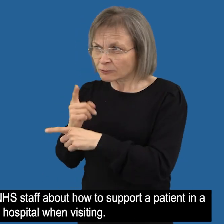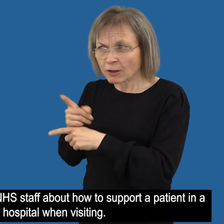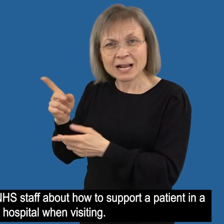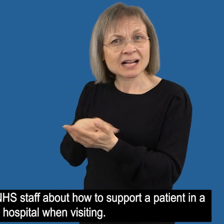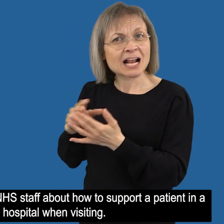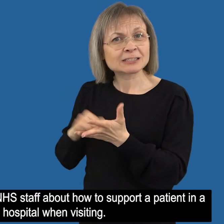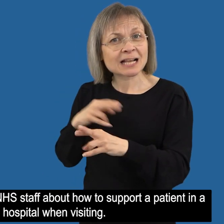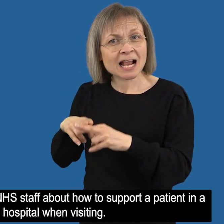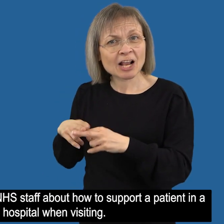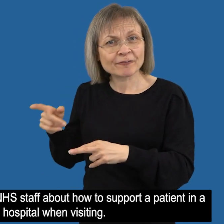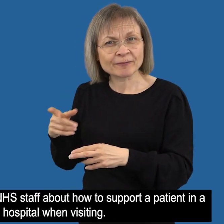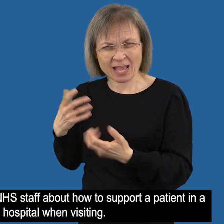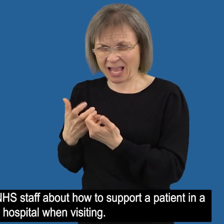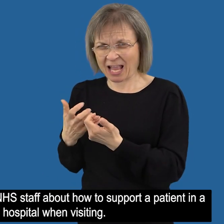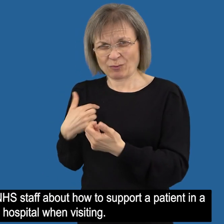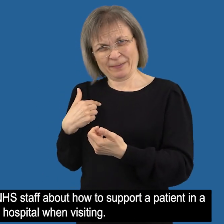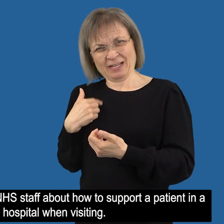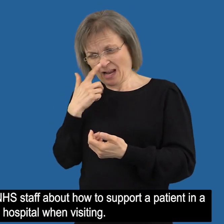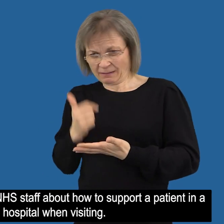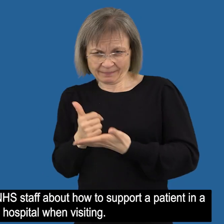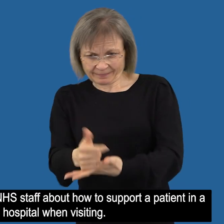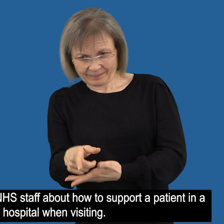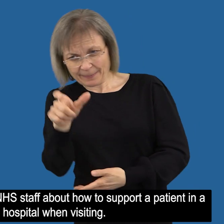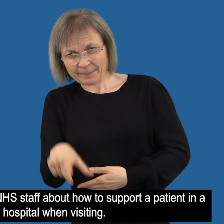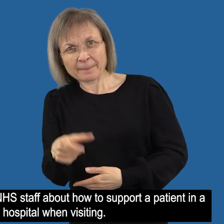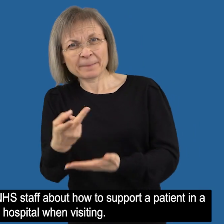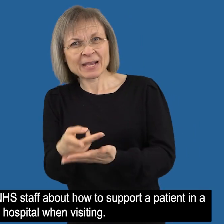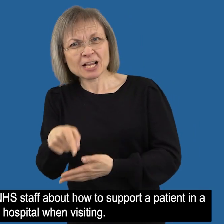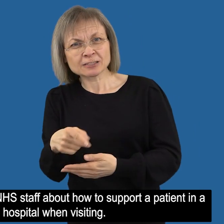to NHS staff about how to support a patient in a hospital when visiting.